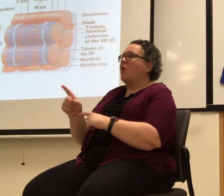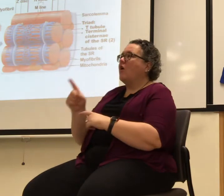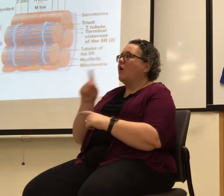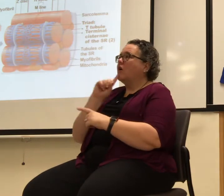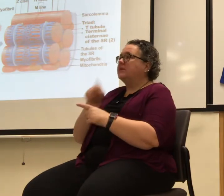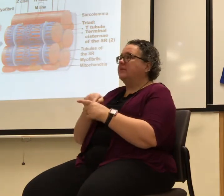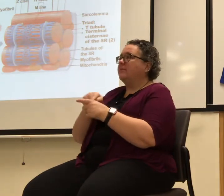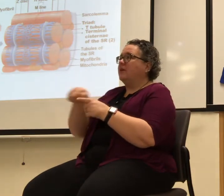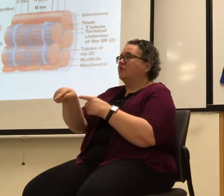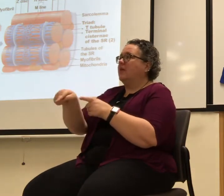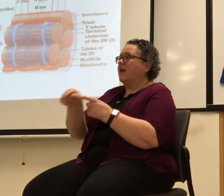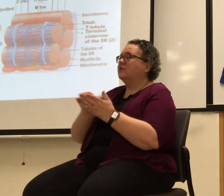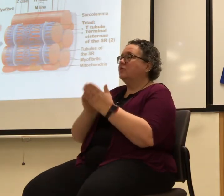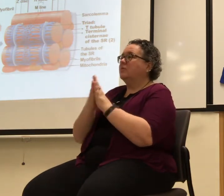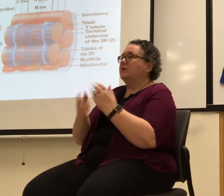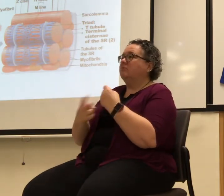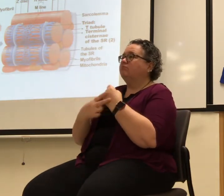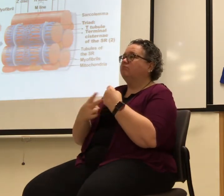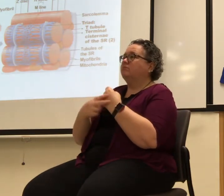stores.